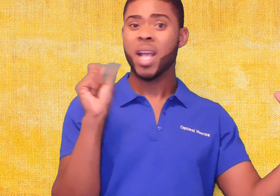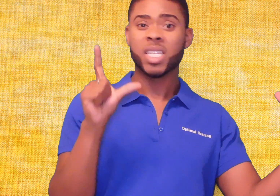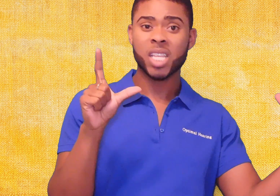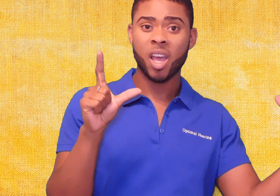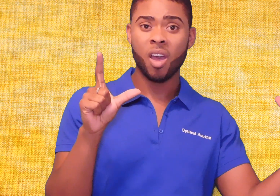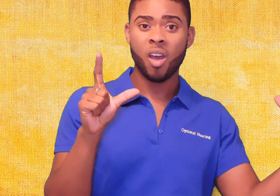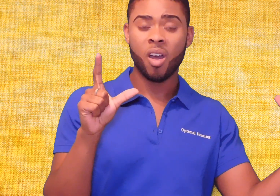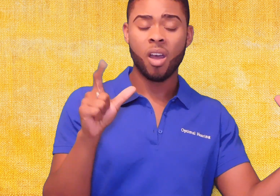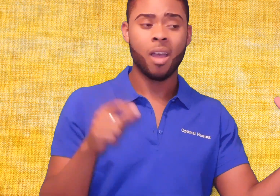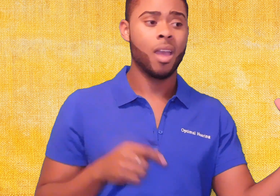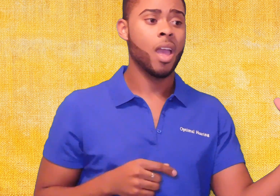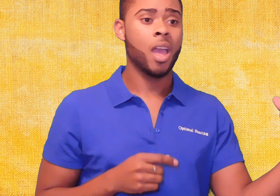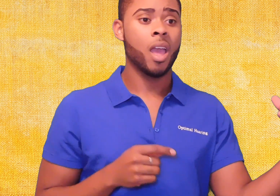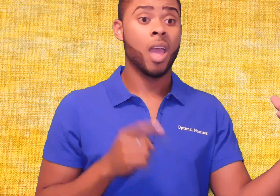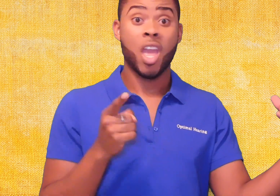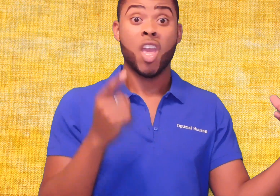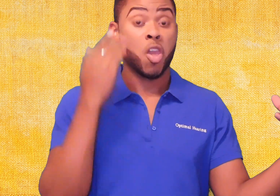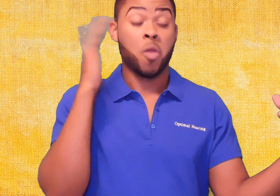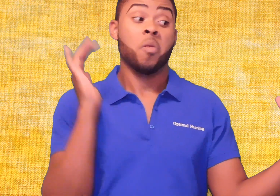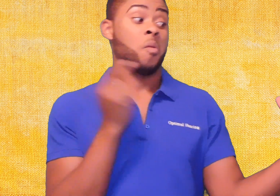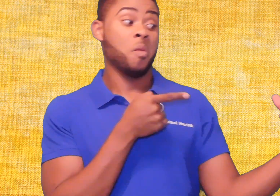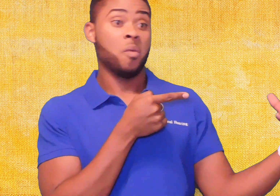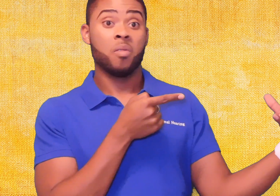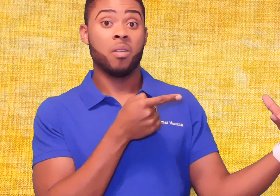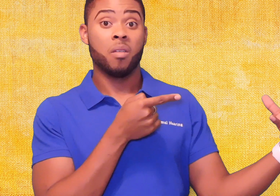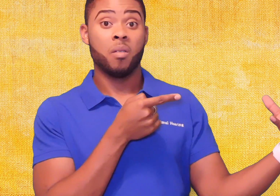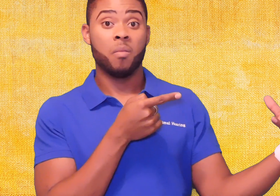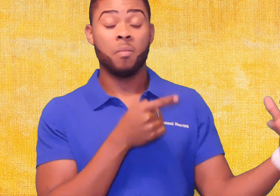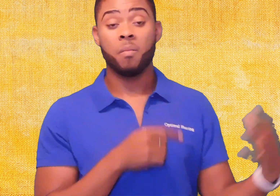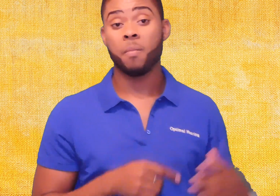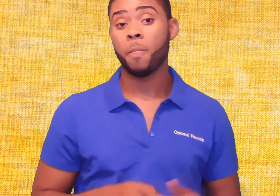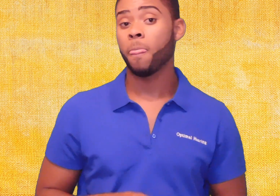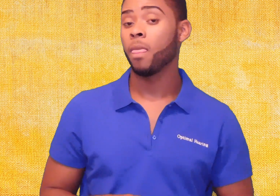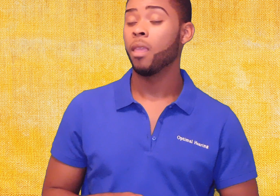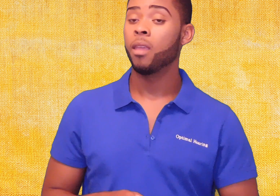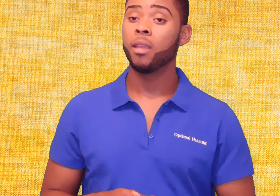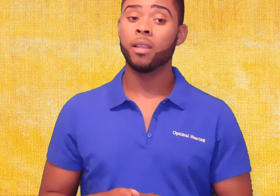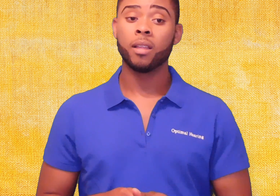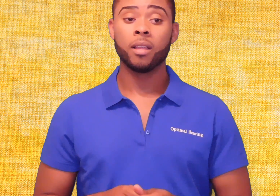gotten the chance to know had you not learned ASL.